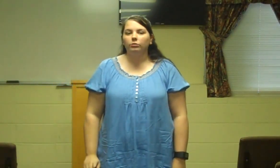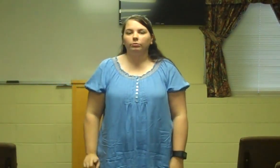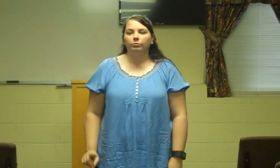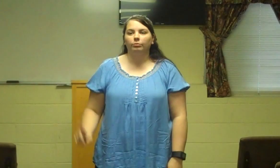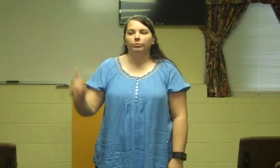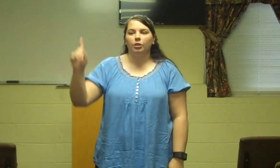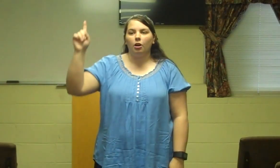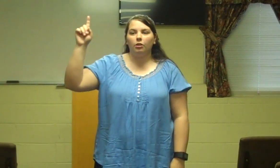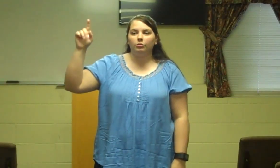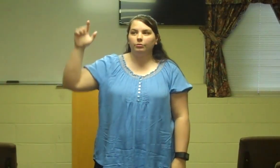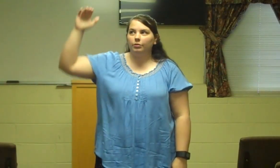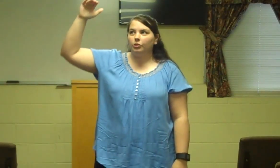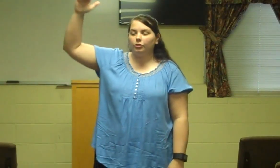Tall,